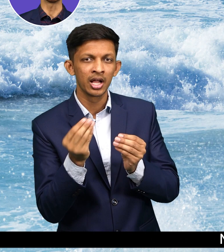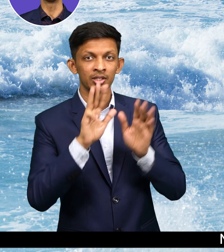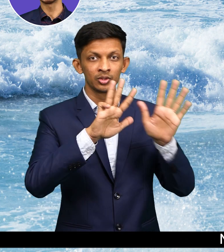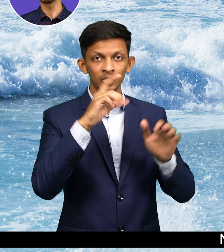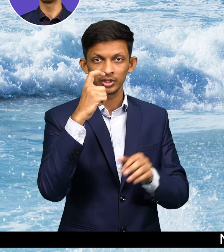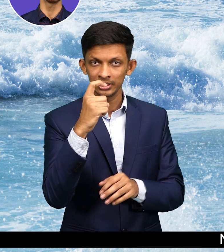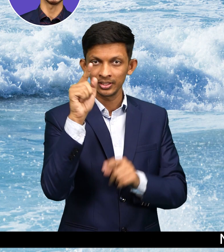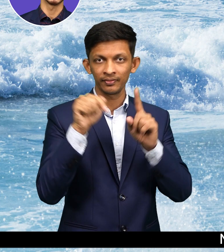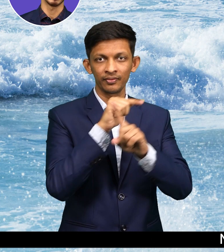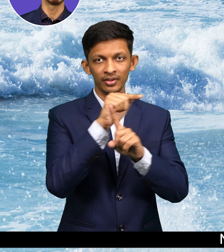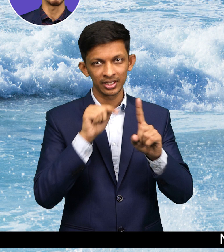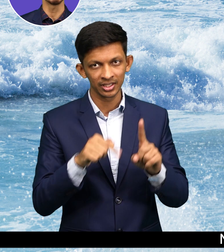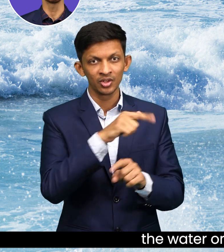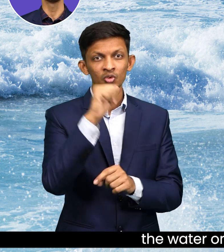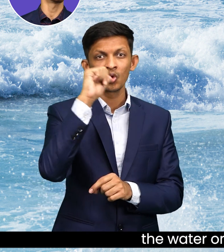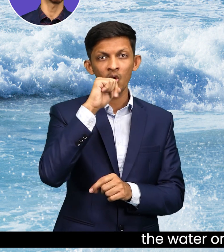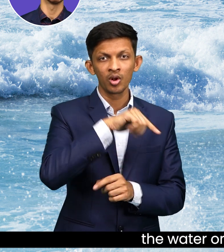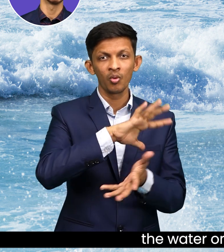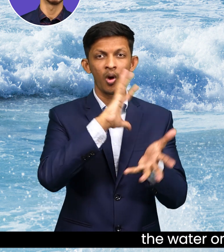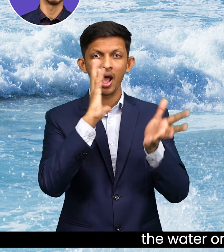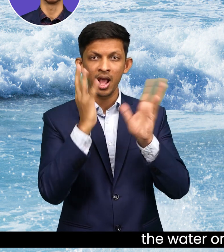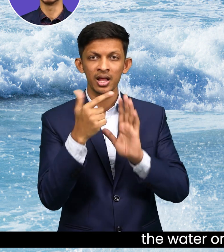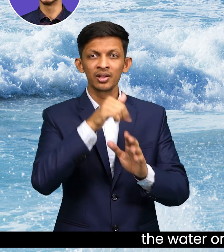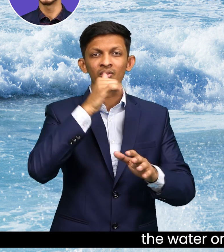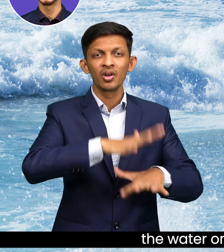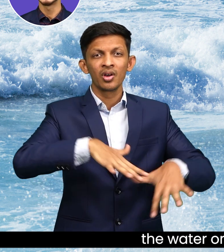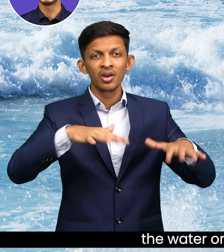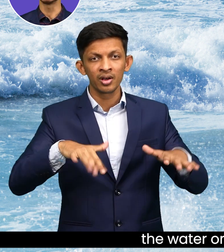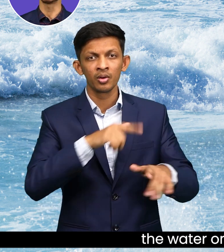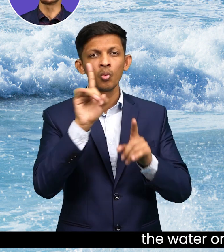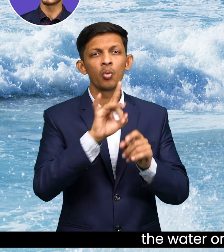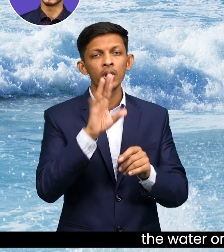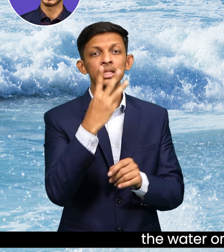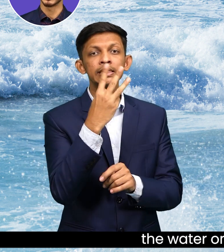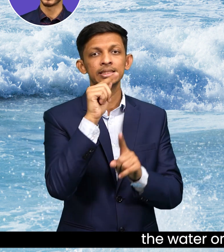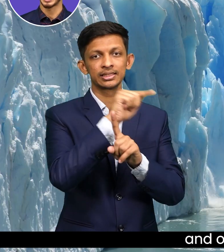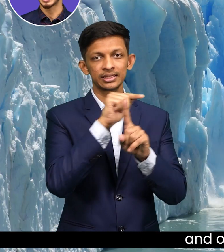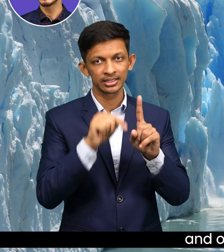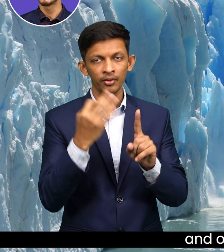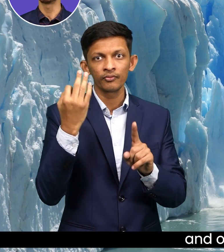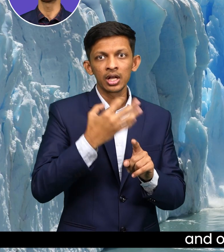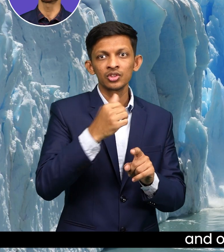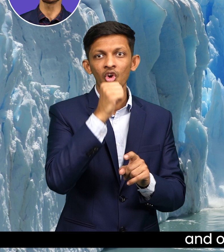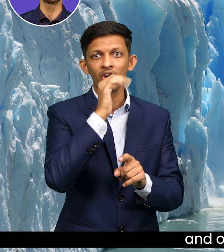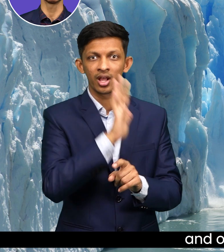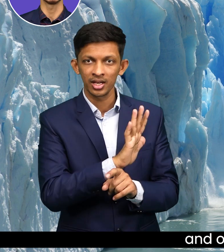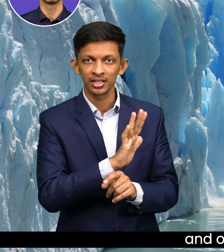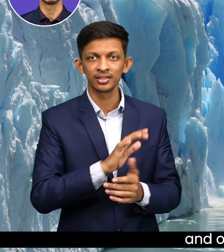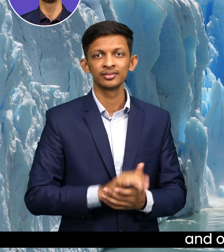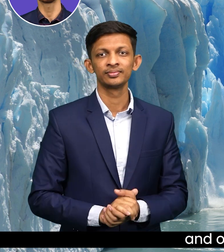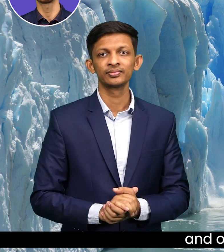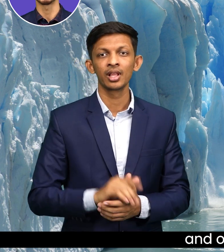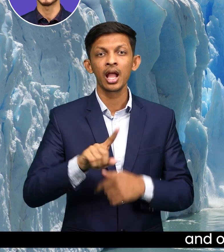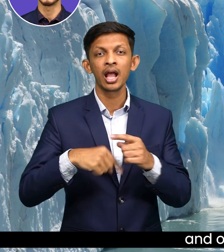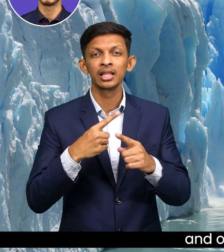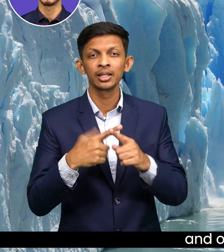Nearly 97% of all the water on the earth is in the oceans and only 3%